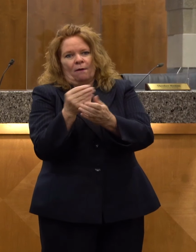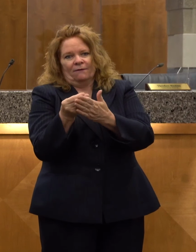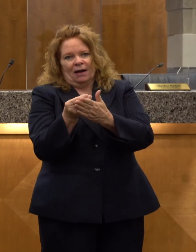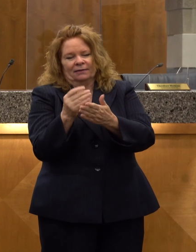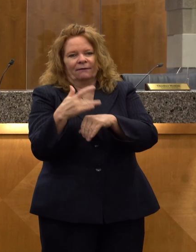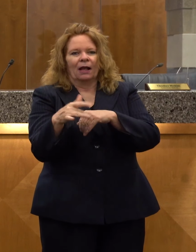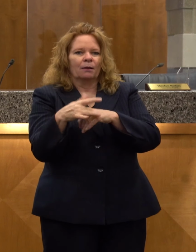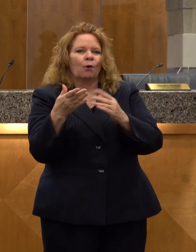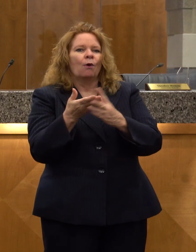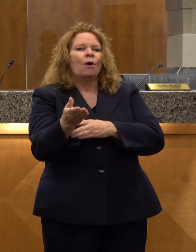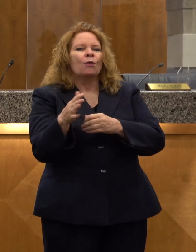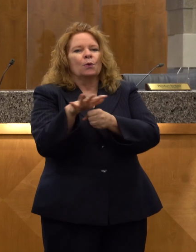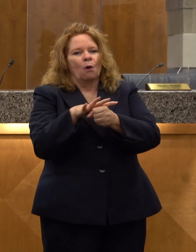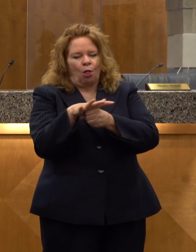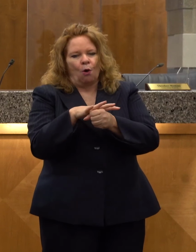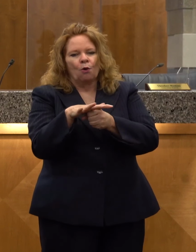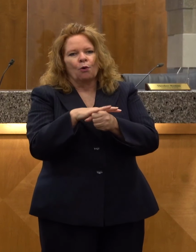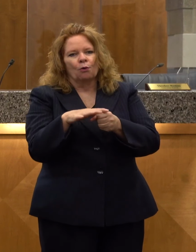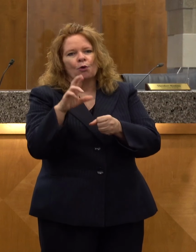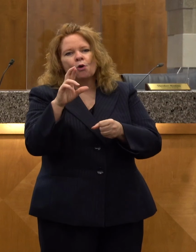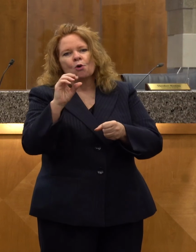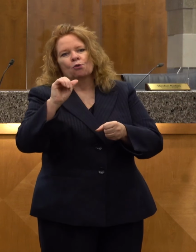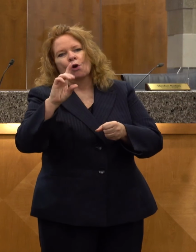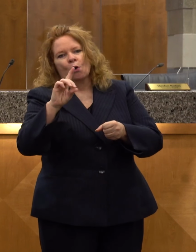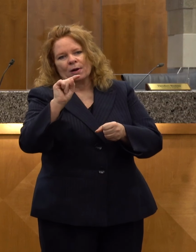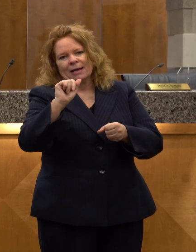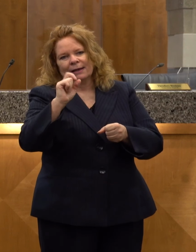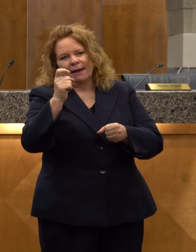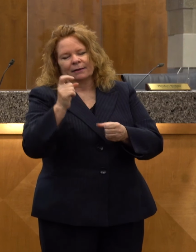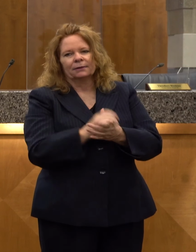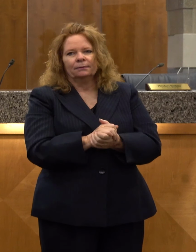that are available through a local road tax.